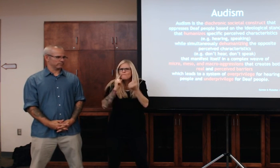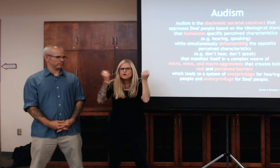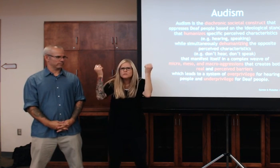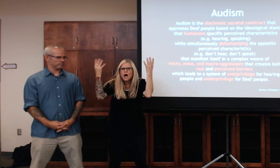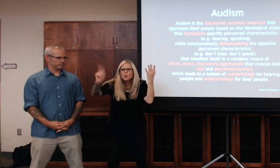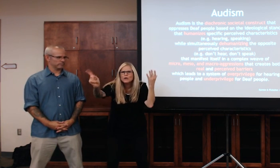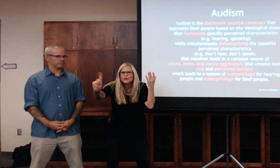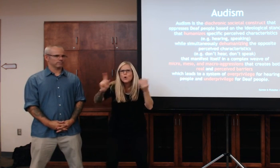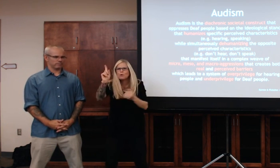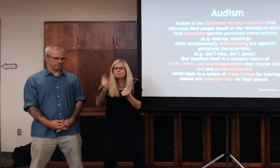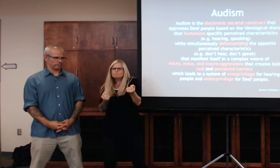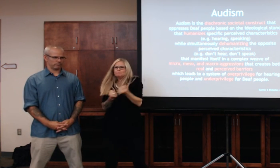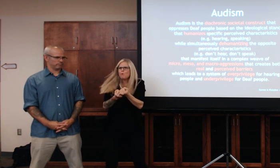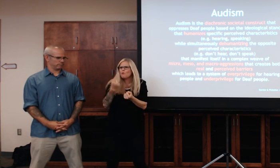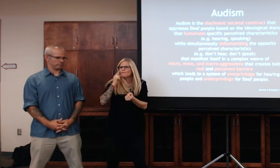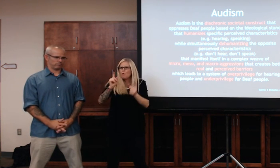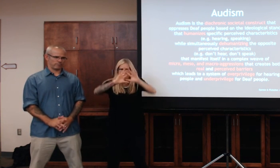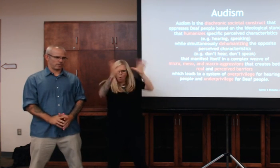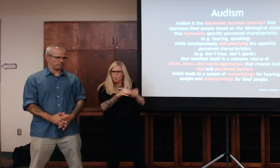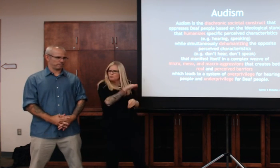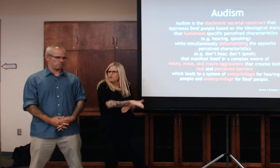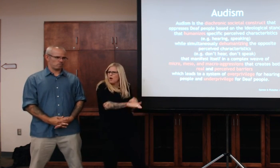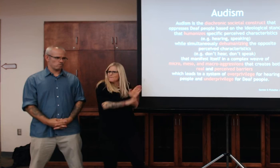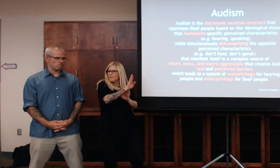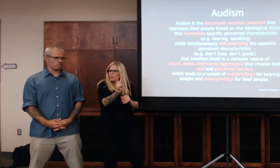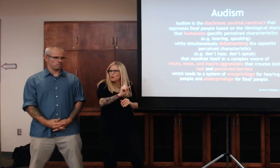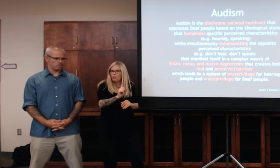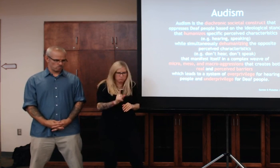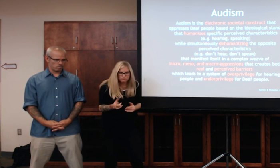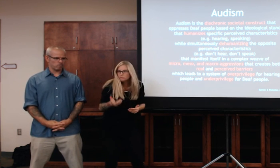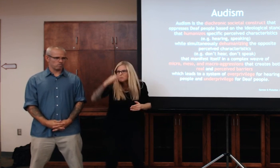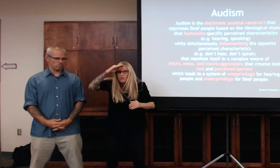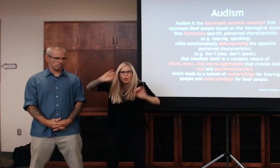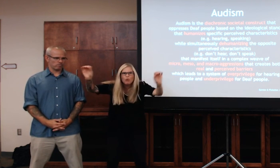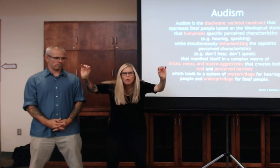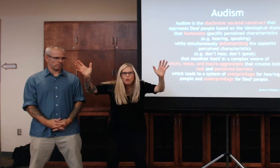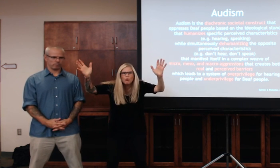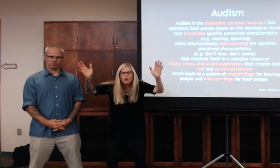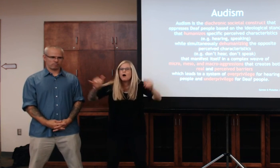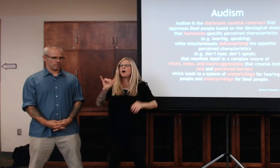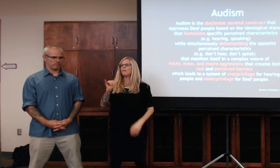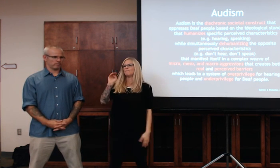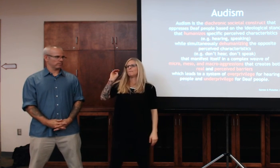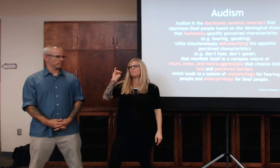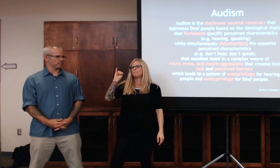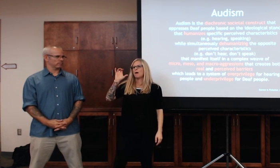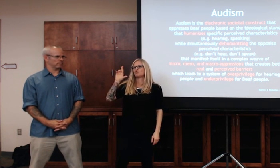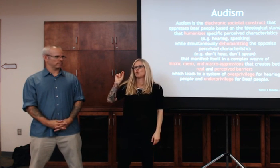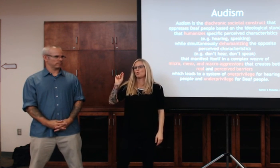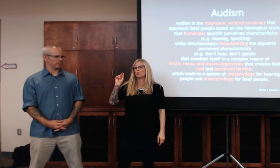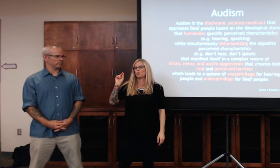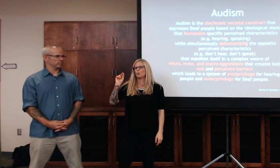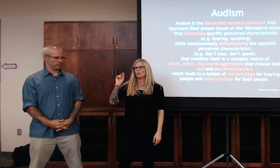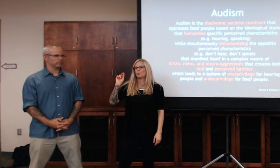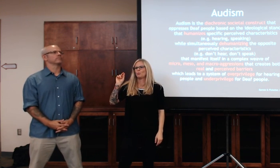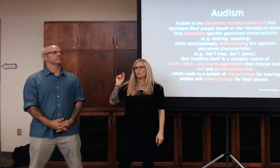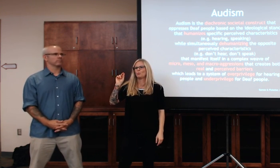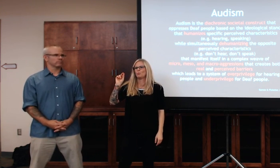the support for signed environments? Where's the support for the whole child? There isn't any. So that is the